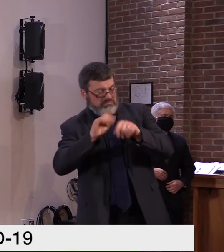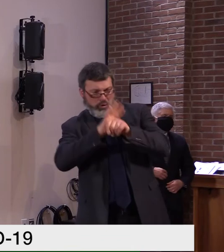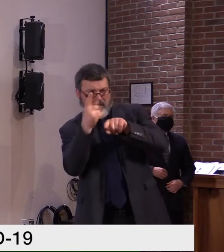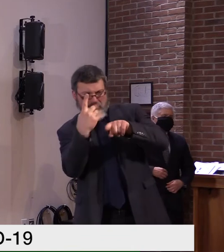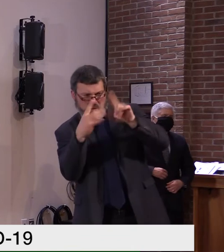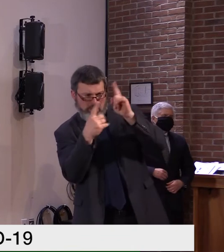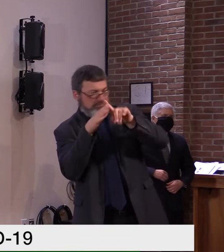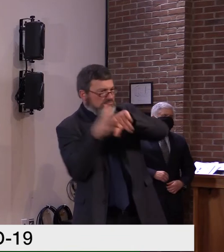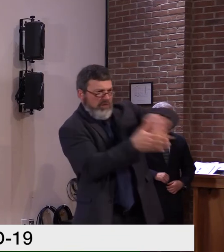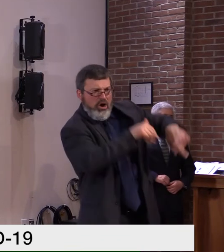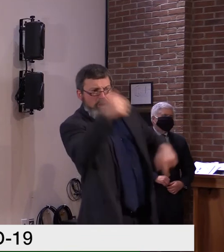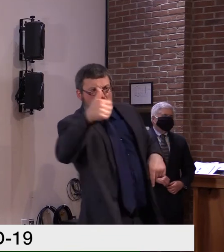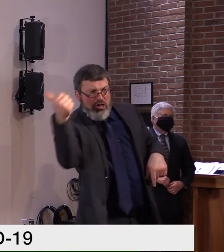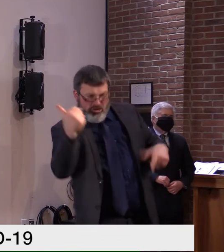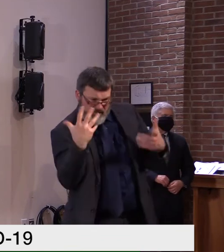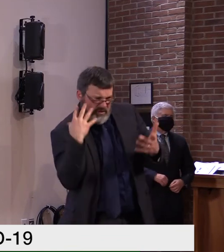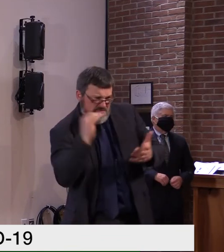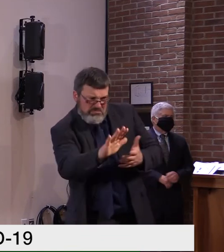lifetime. But the,